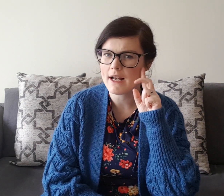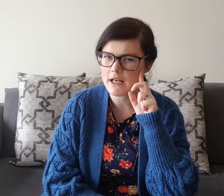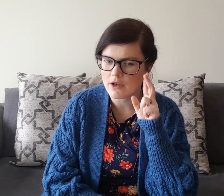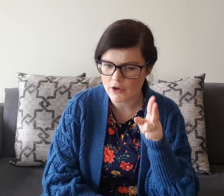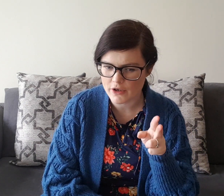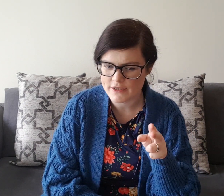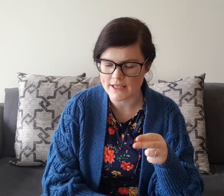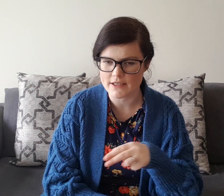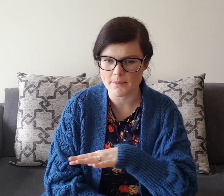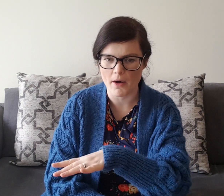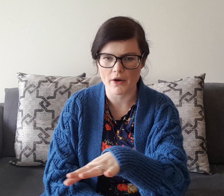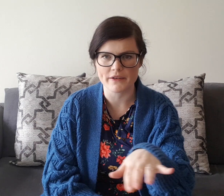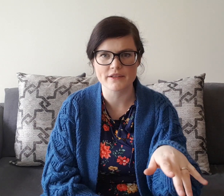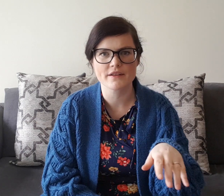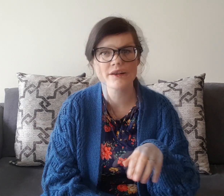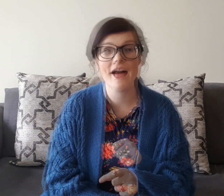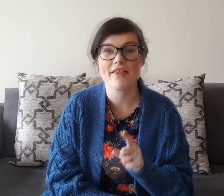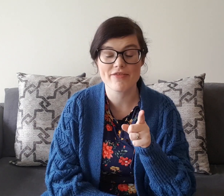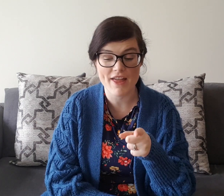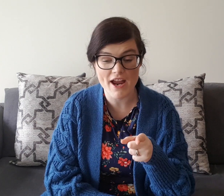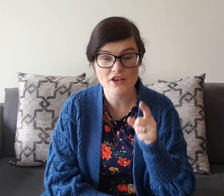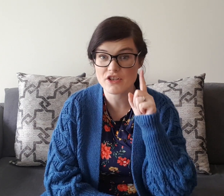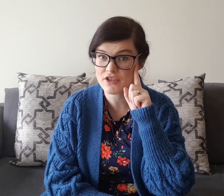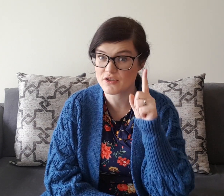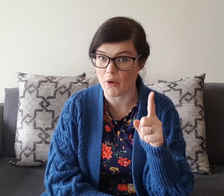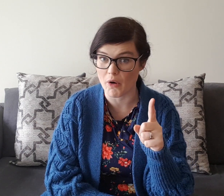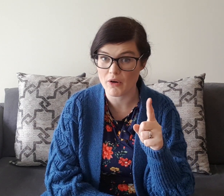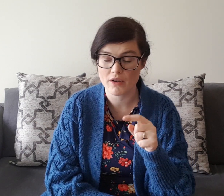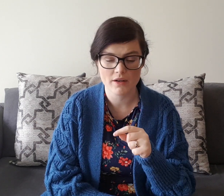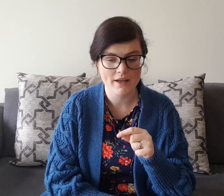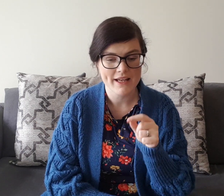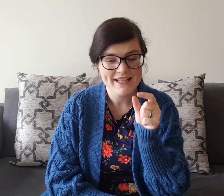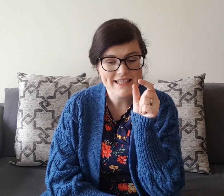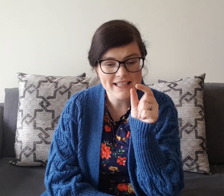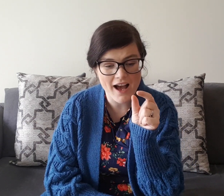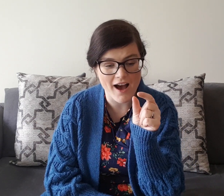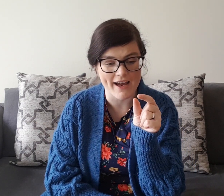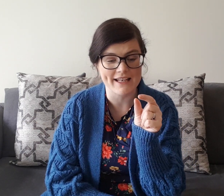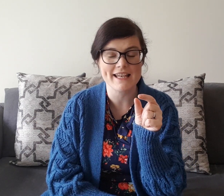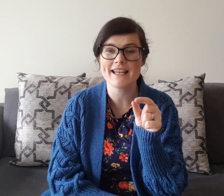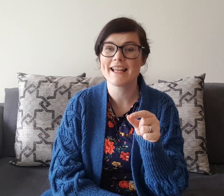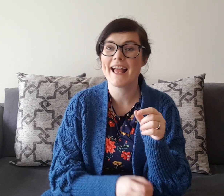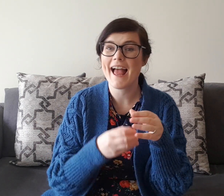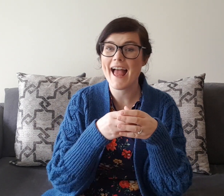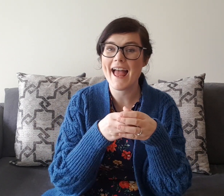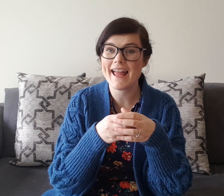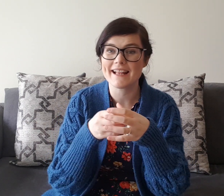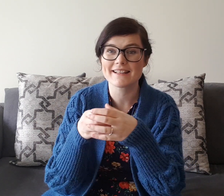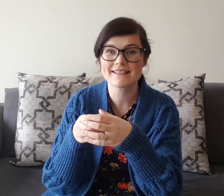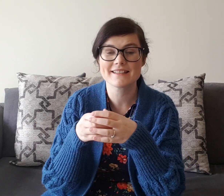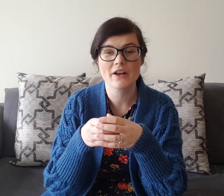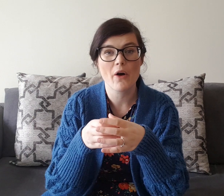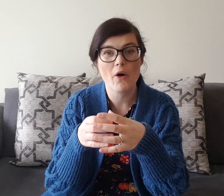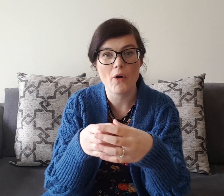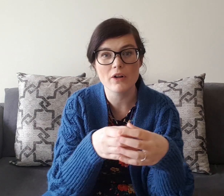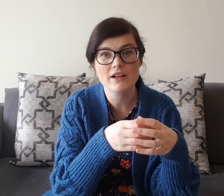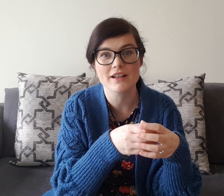Charlie looked into the pond, and there she saw tiny eggs all